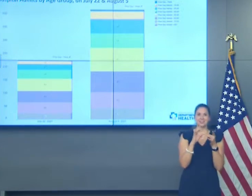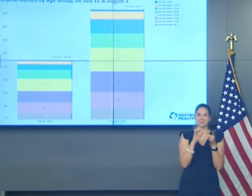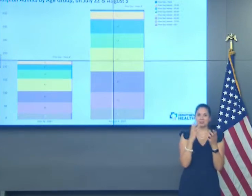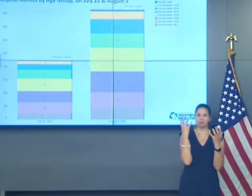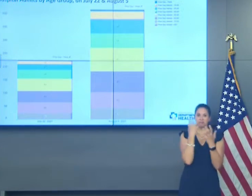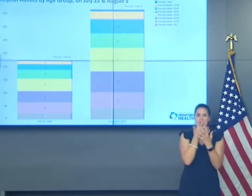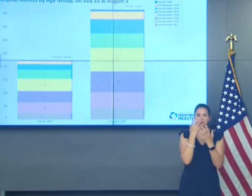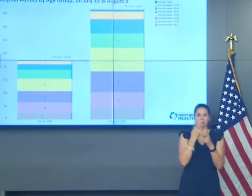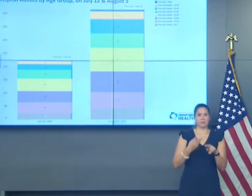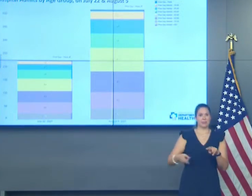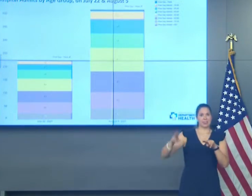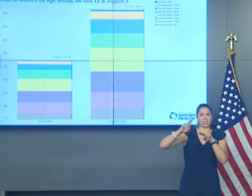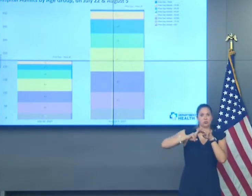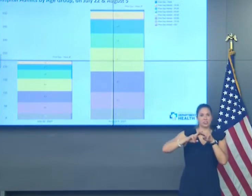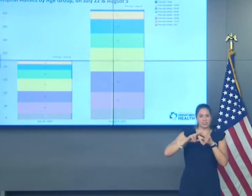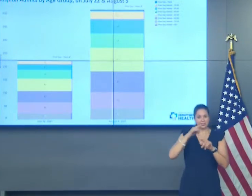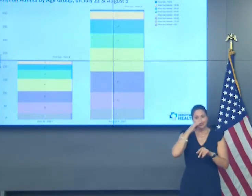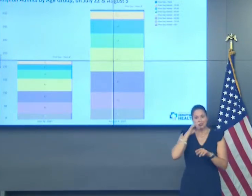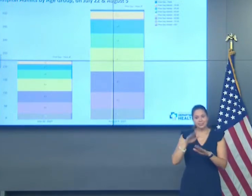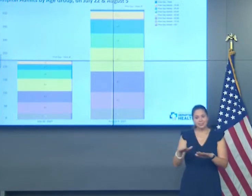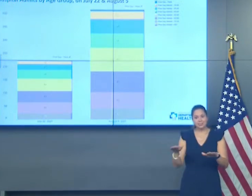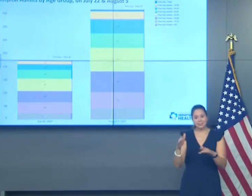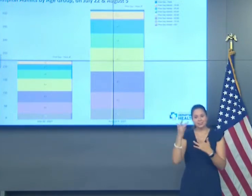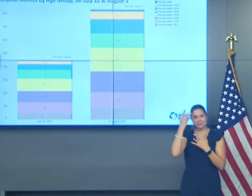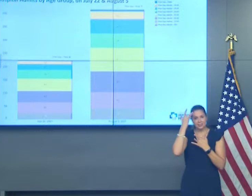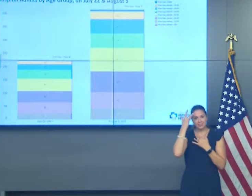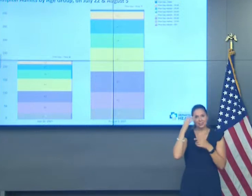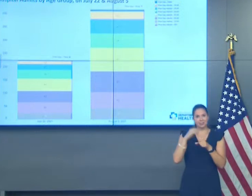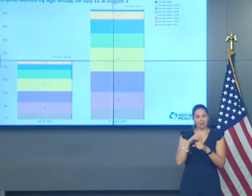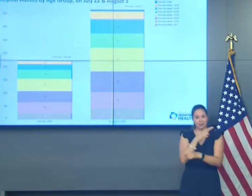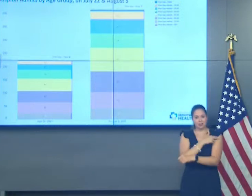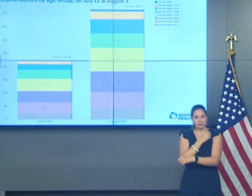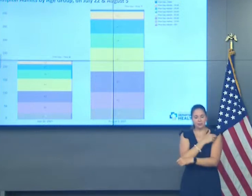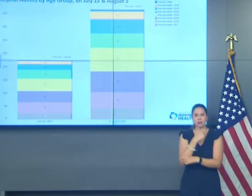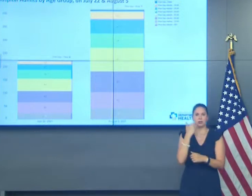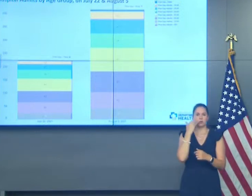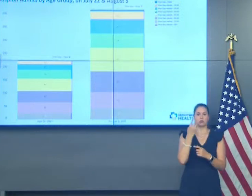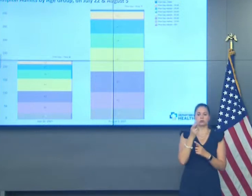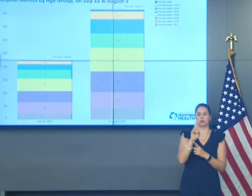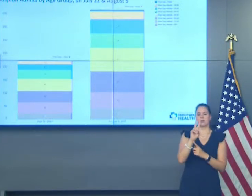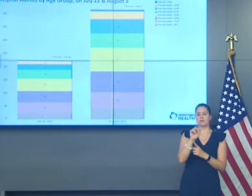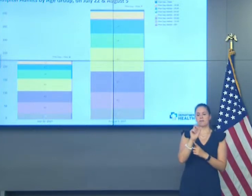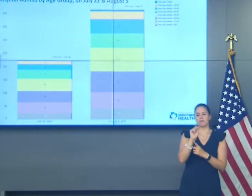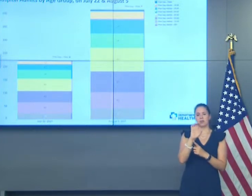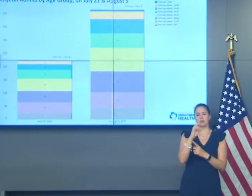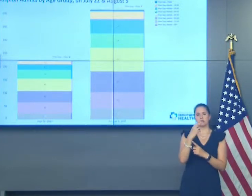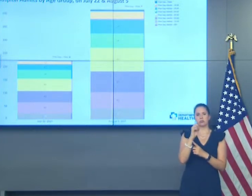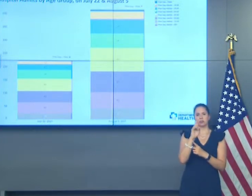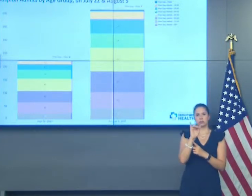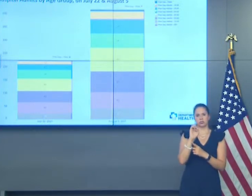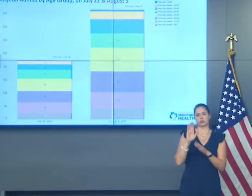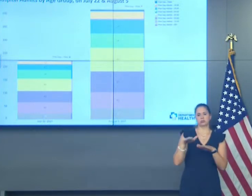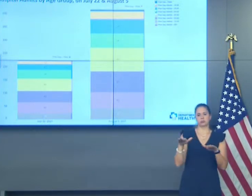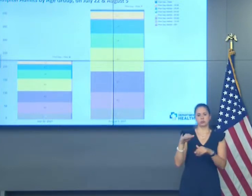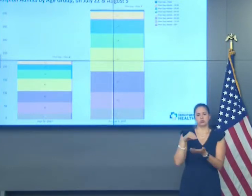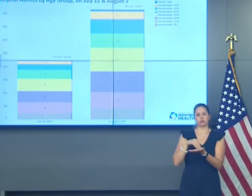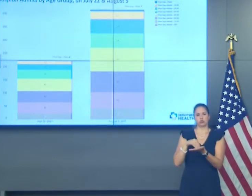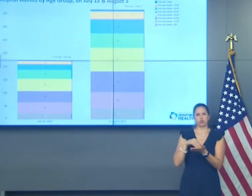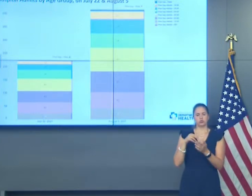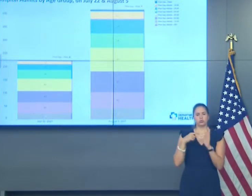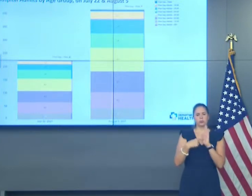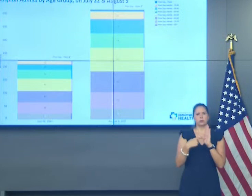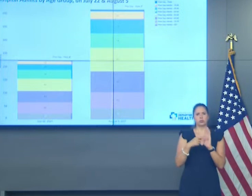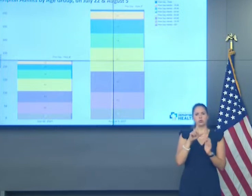dramatic increase in kids who are sick in hospitals. And I know Dr. Van Cherry, who's a pediatrician and represents the